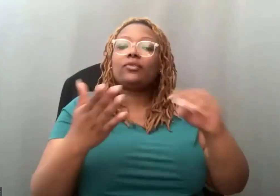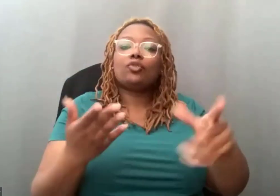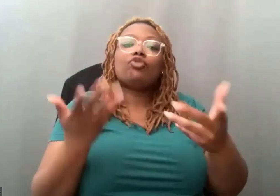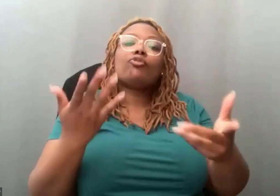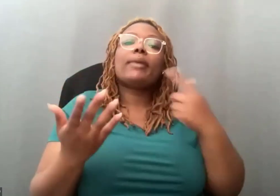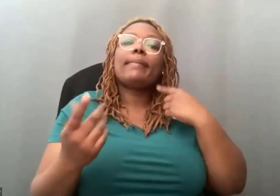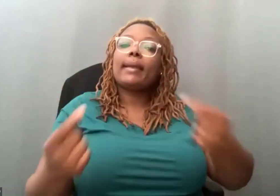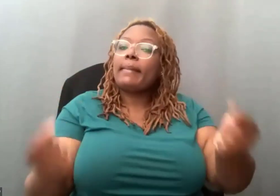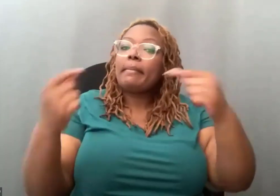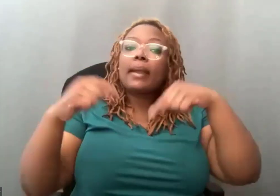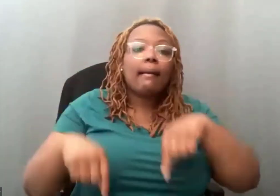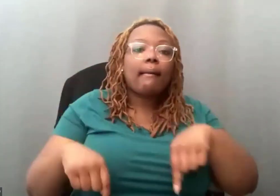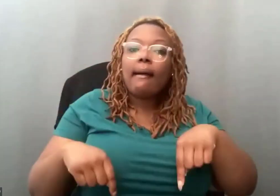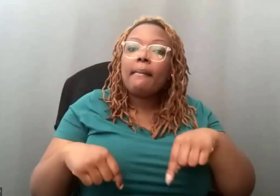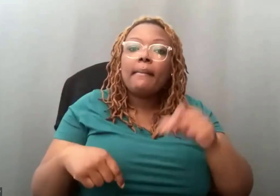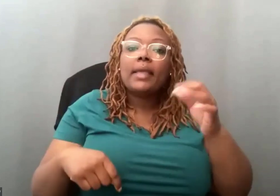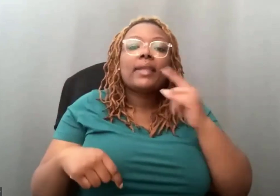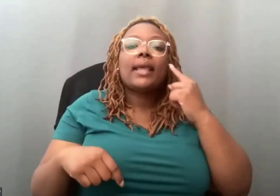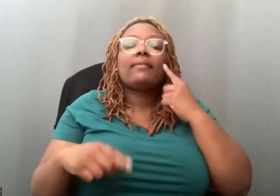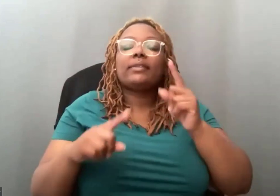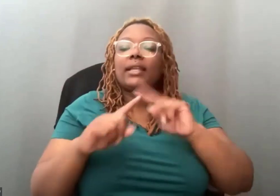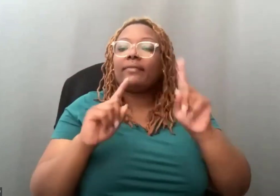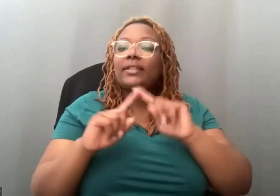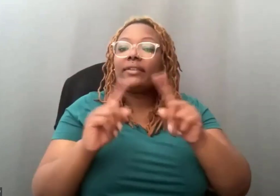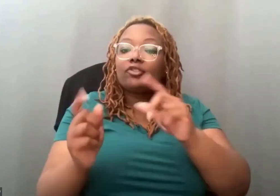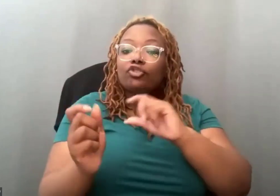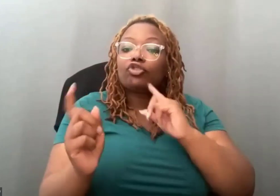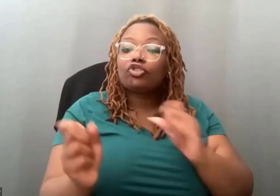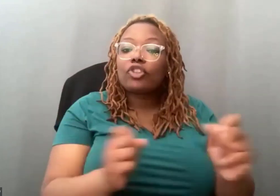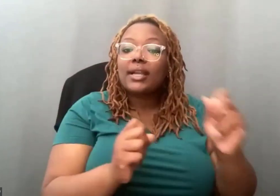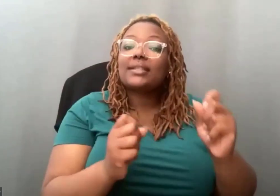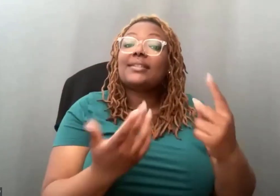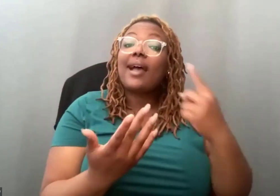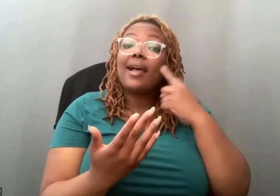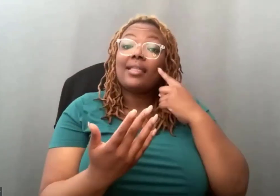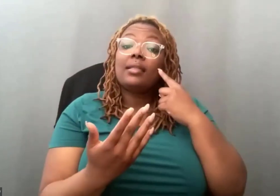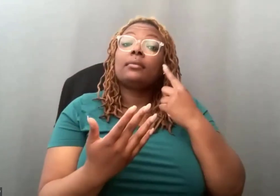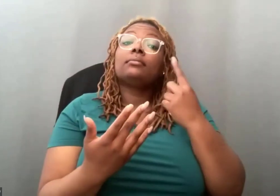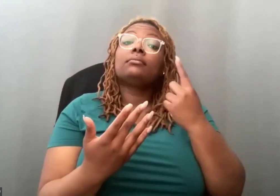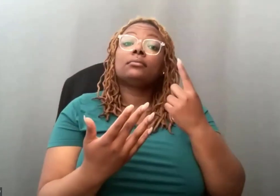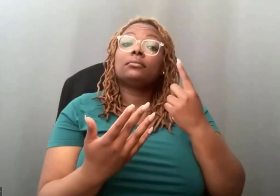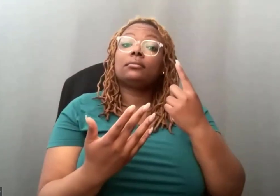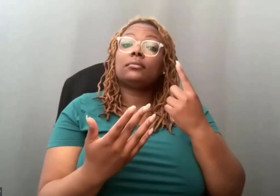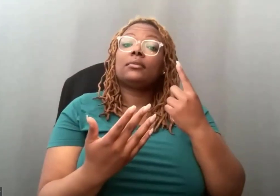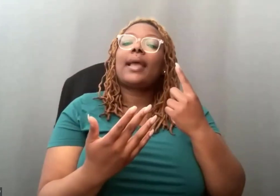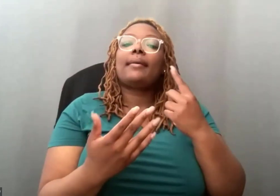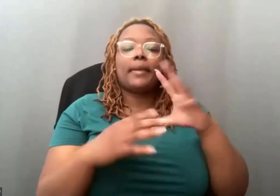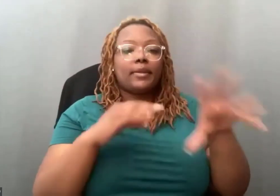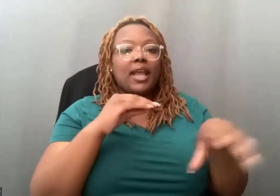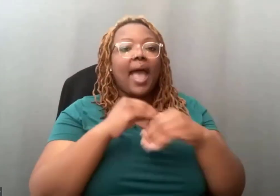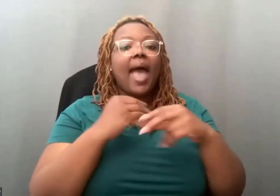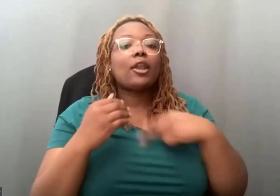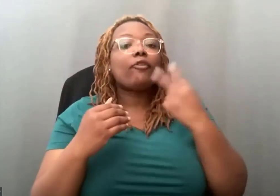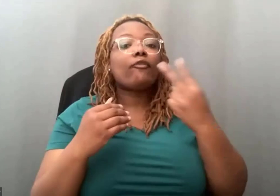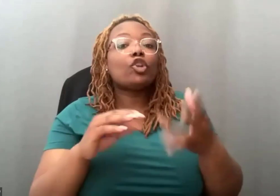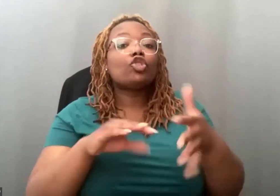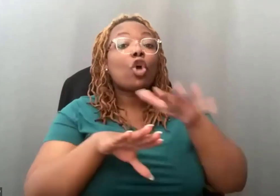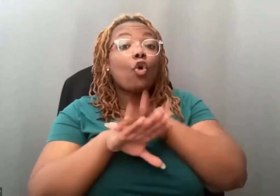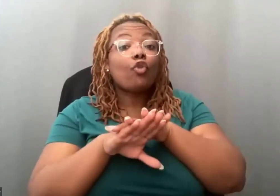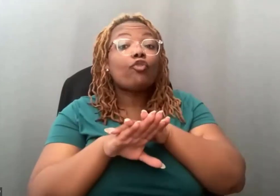not seek it out otherwise. I also think that being able to put voiceovers or small video